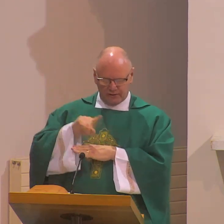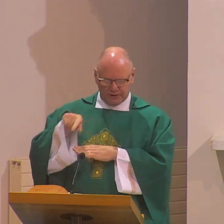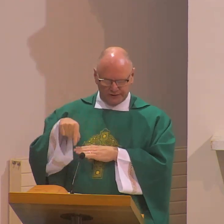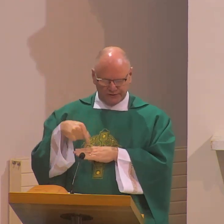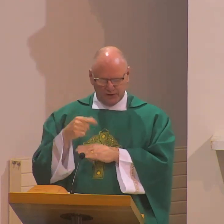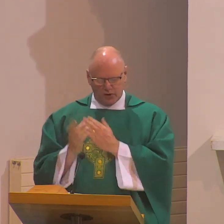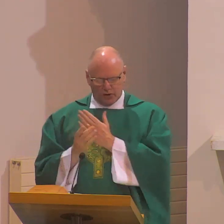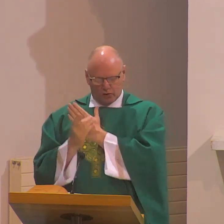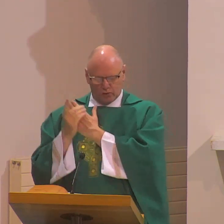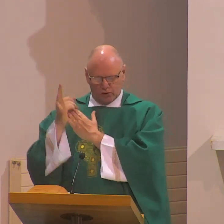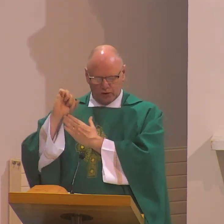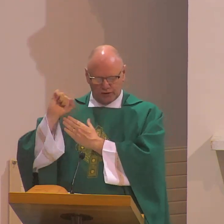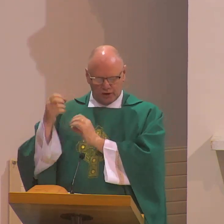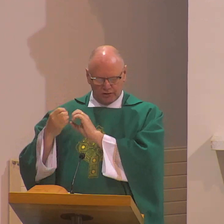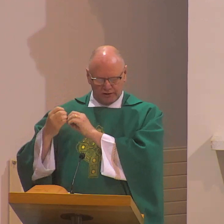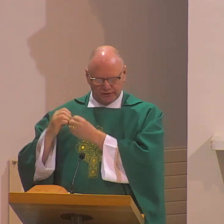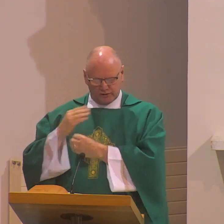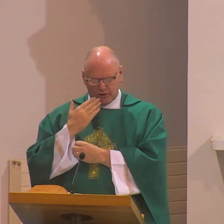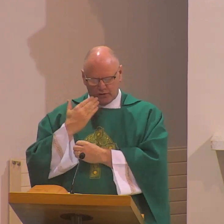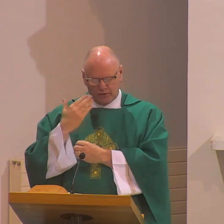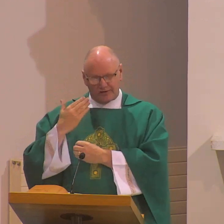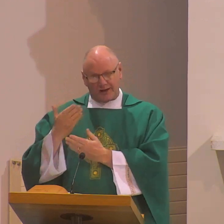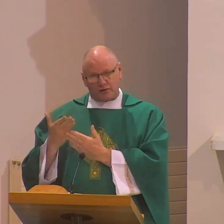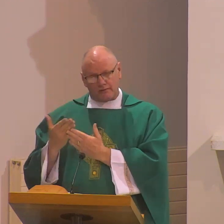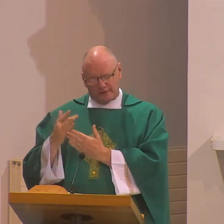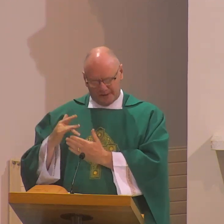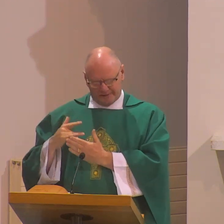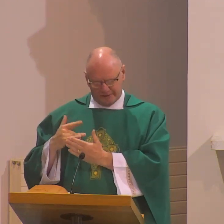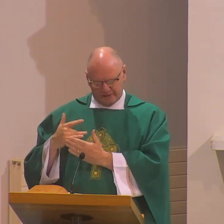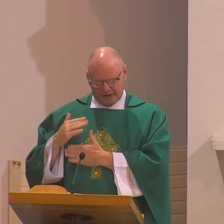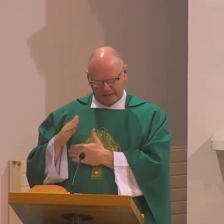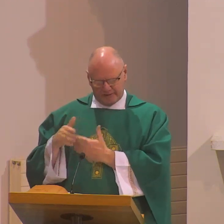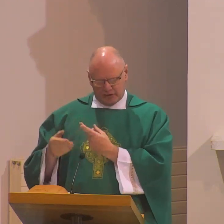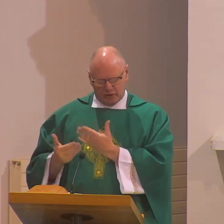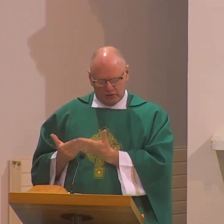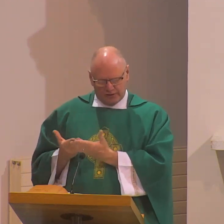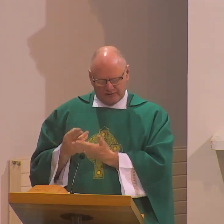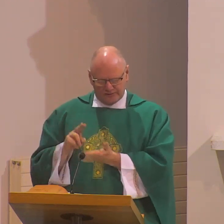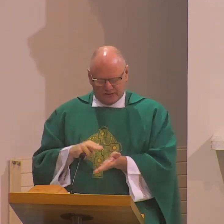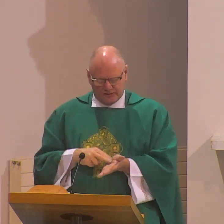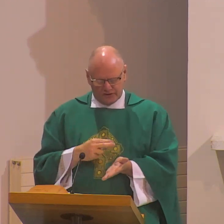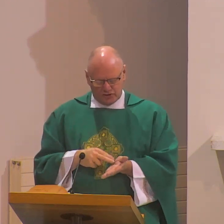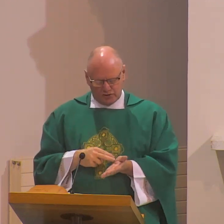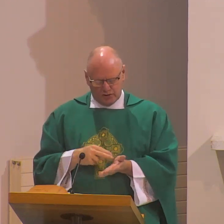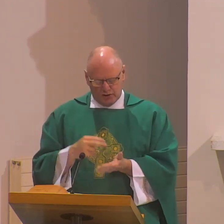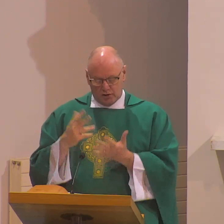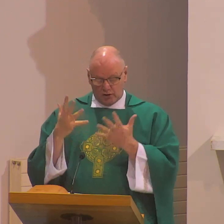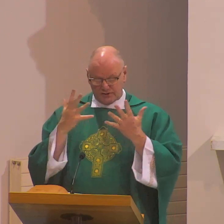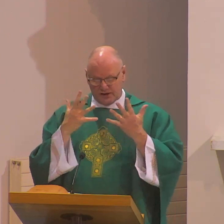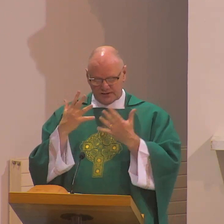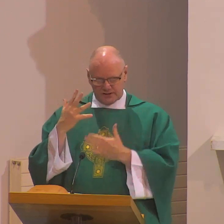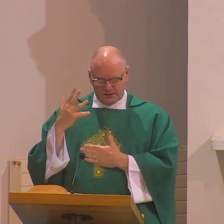for us. O God, our Creator, we thank you for the gift of life and all the gifts of nature,